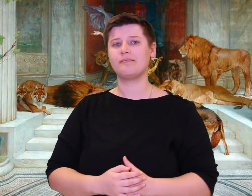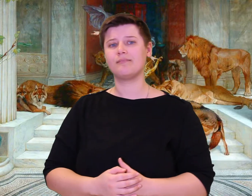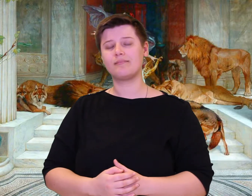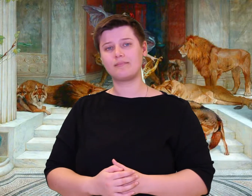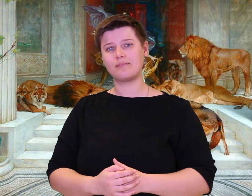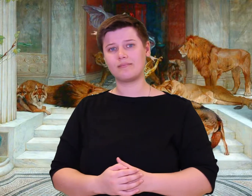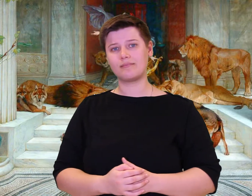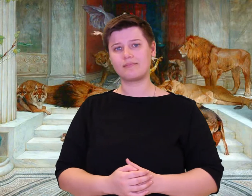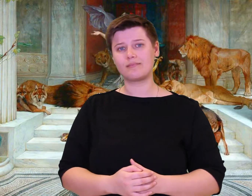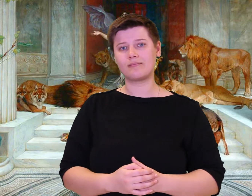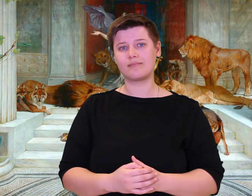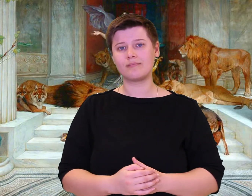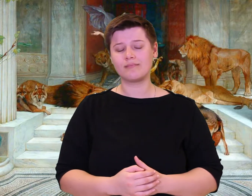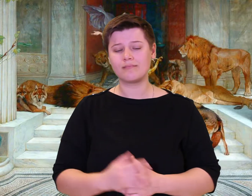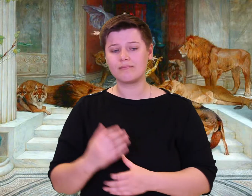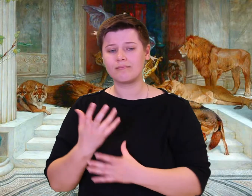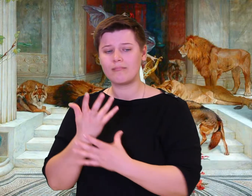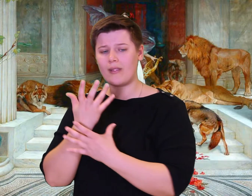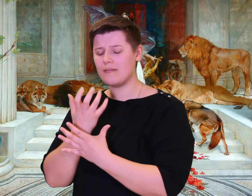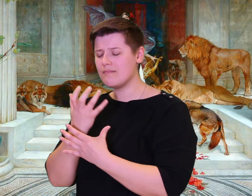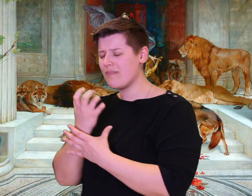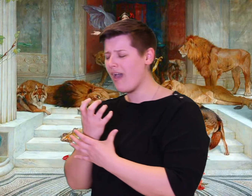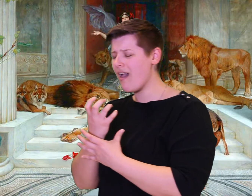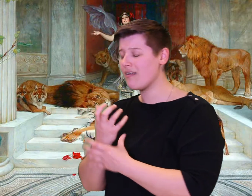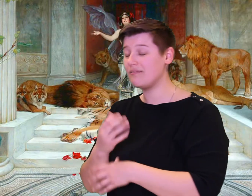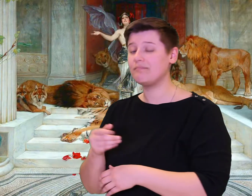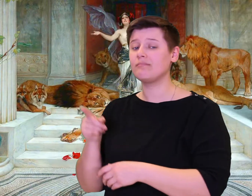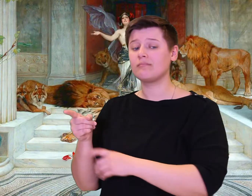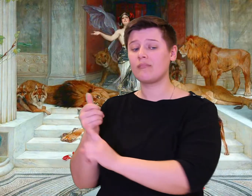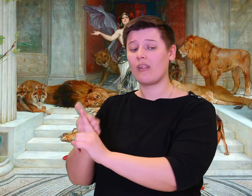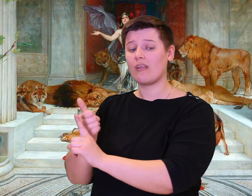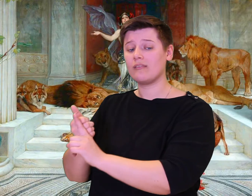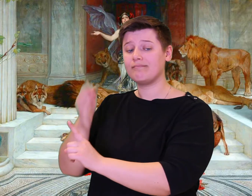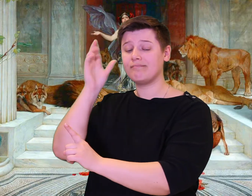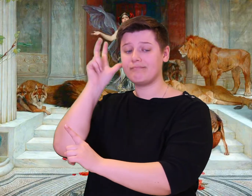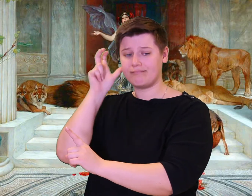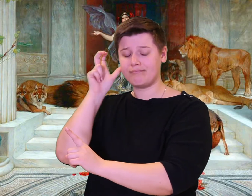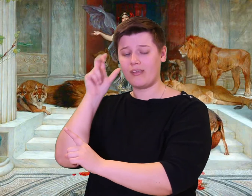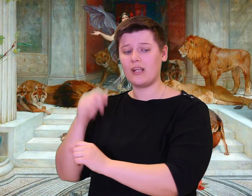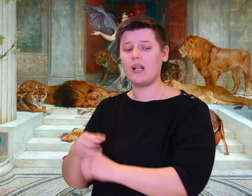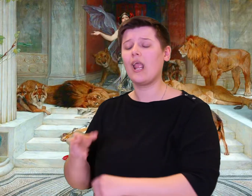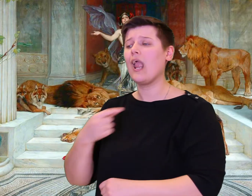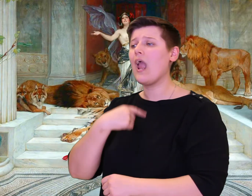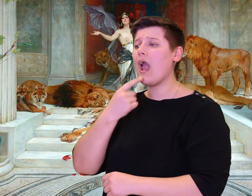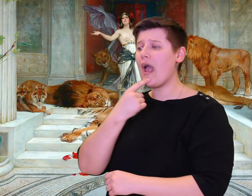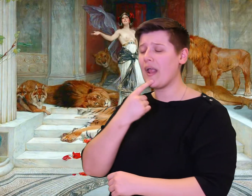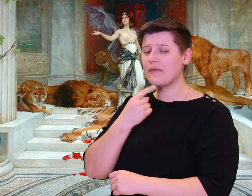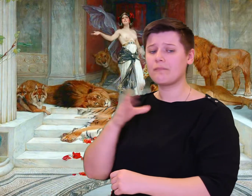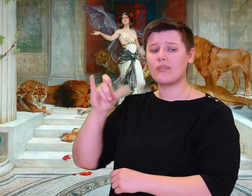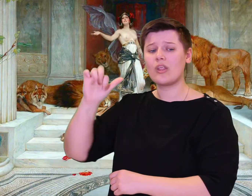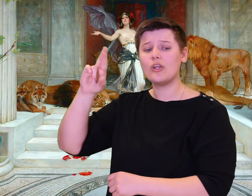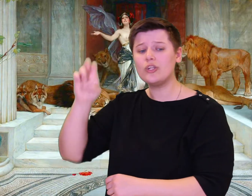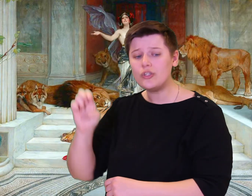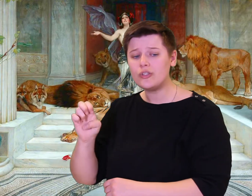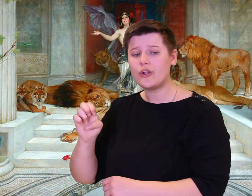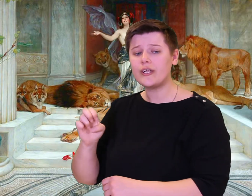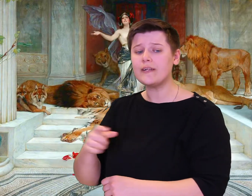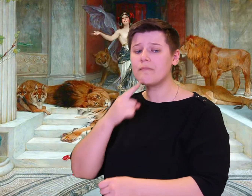"Be guided by the gods. Now it is time to think of our own country. If you are fated to survive and reach your high-roofed house and